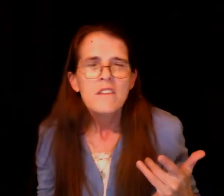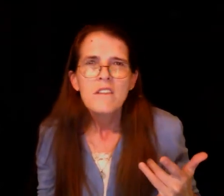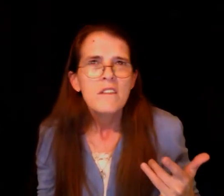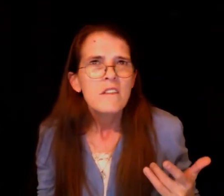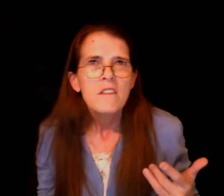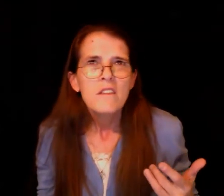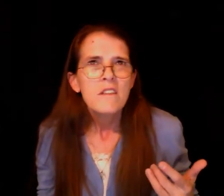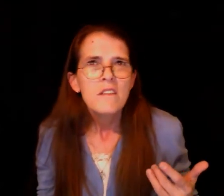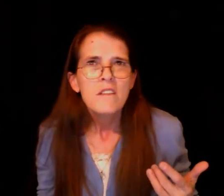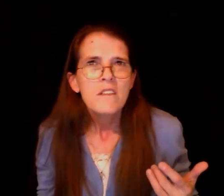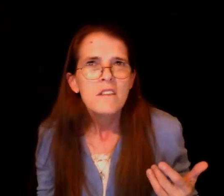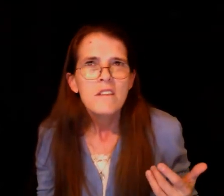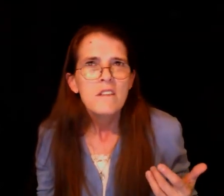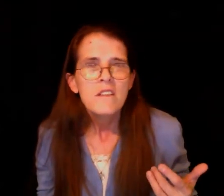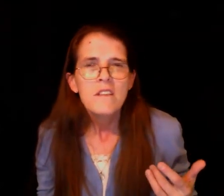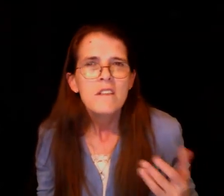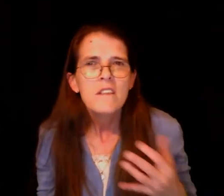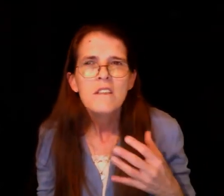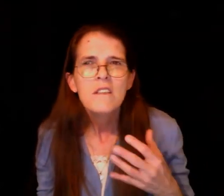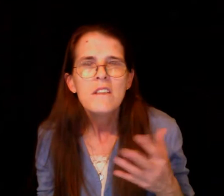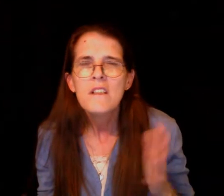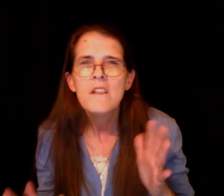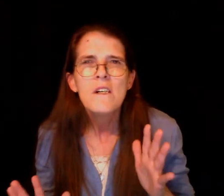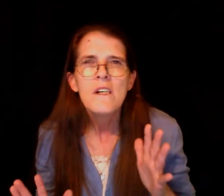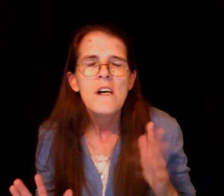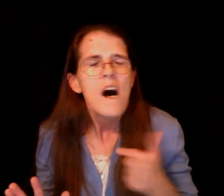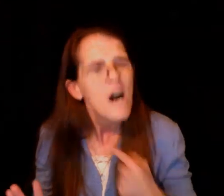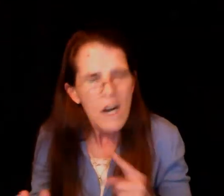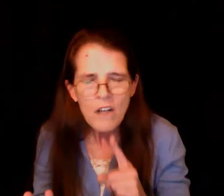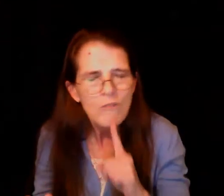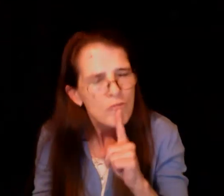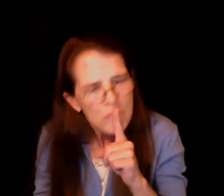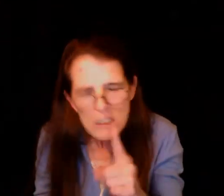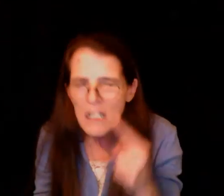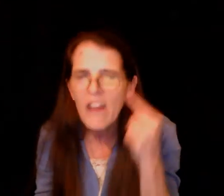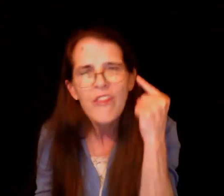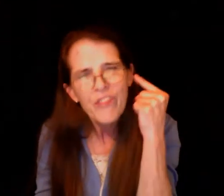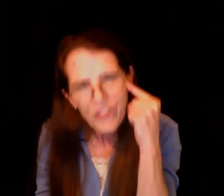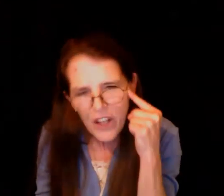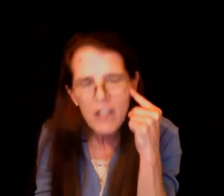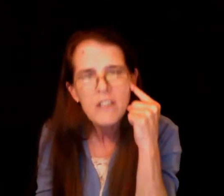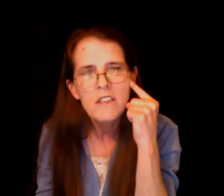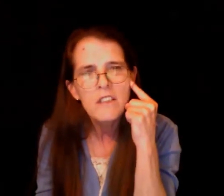Grandma's a piggy. No, you come here. Grandma. That's all right, Grandma can get mom. All right.